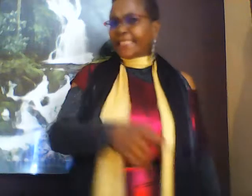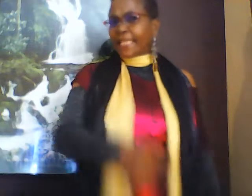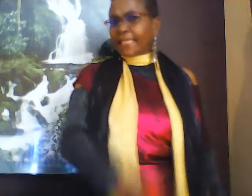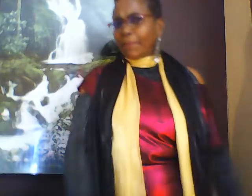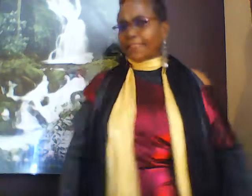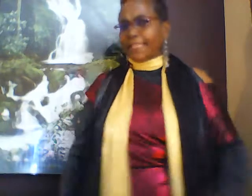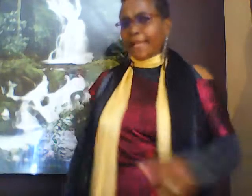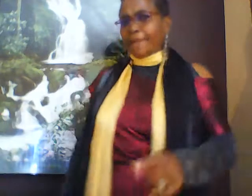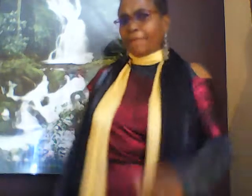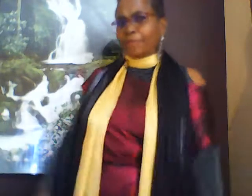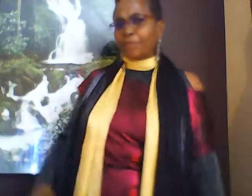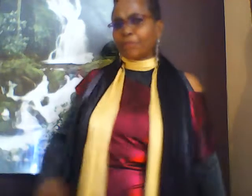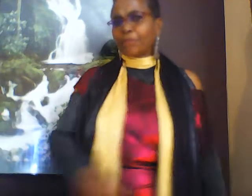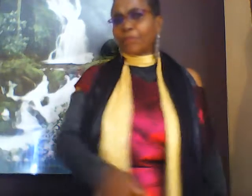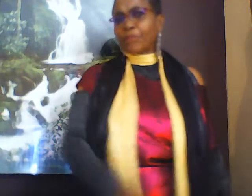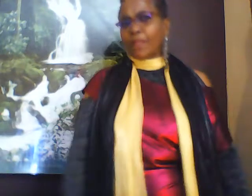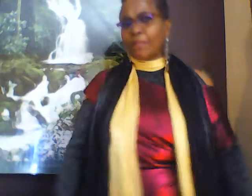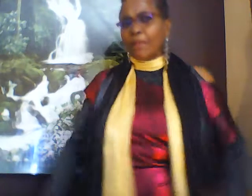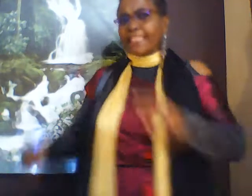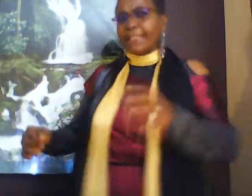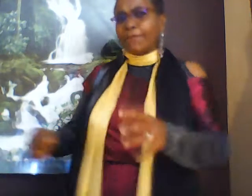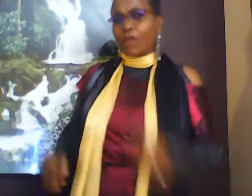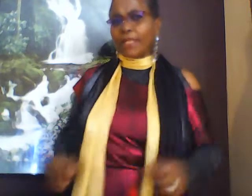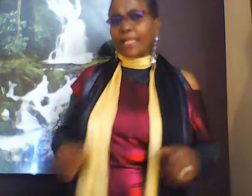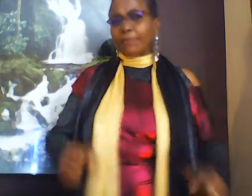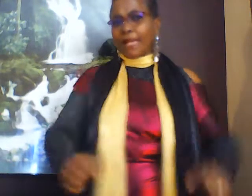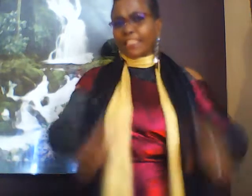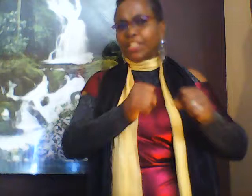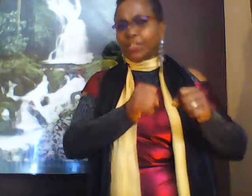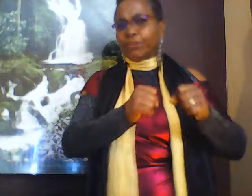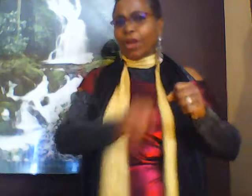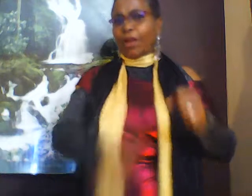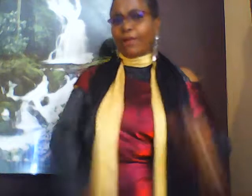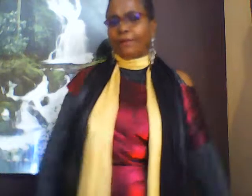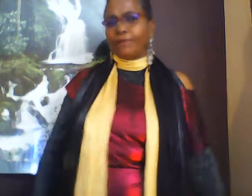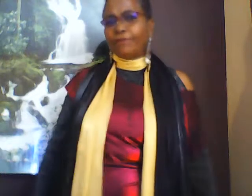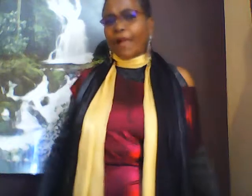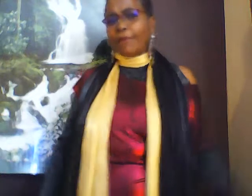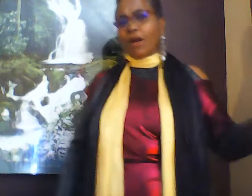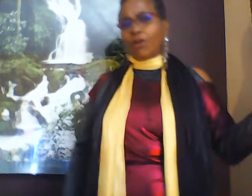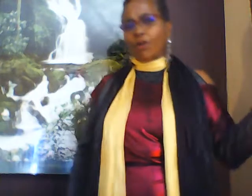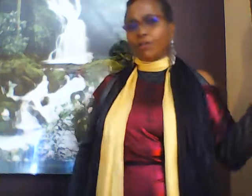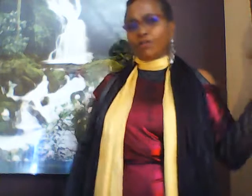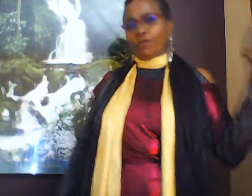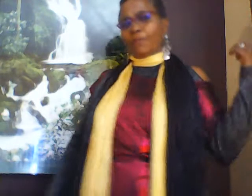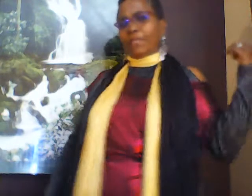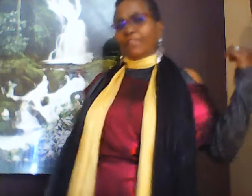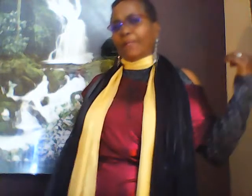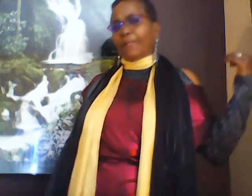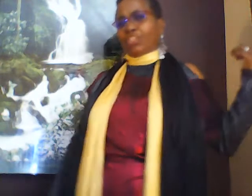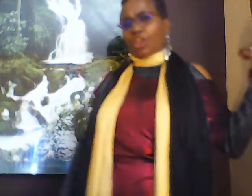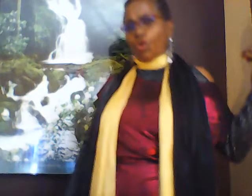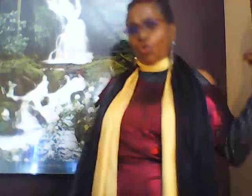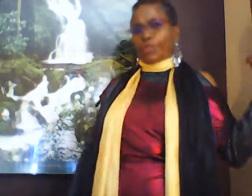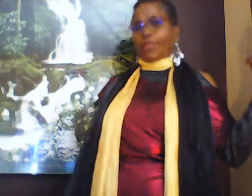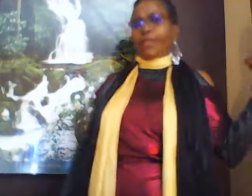Doctor Pussy, massive clot, but it's a trigger. Fibre encore. You can make the fibre and shit on beauty.